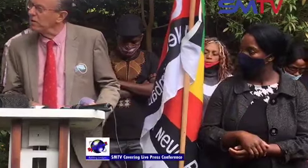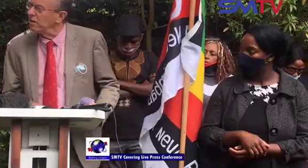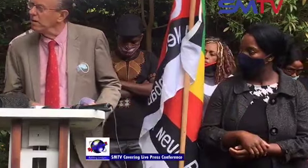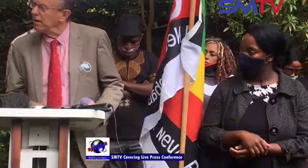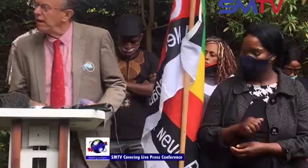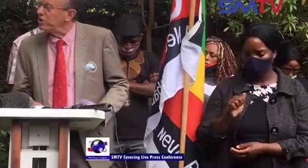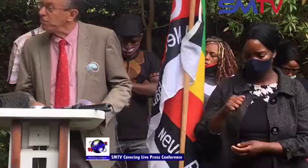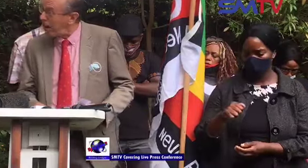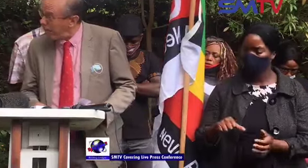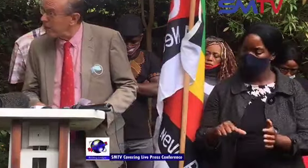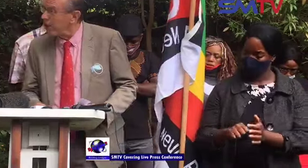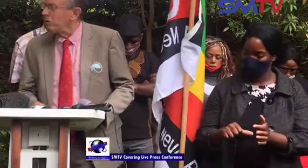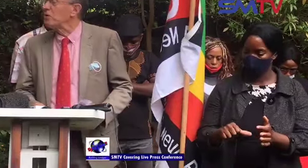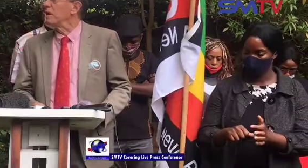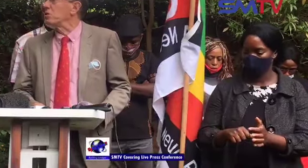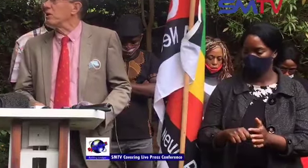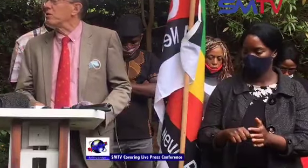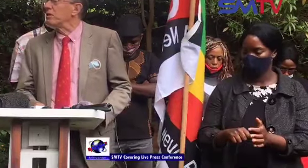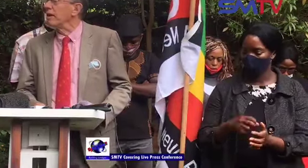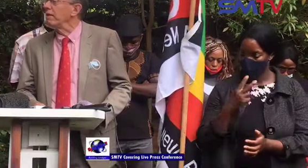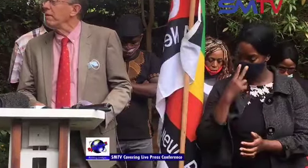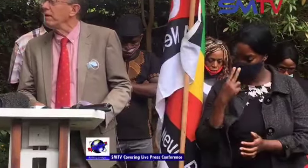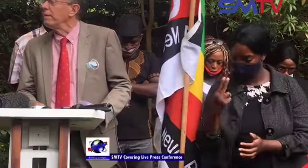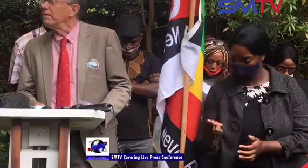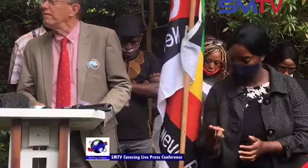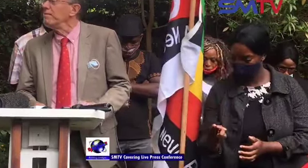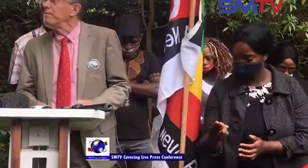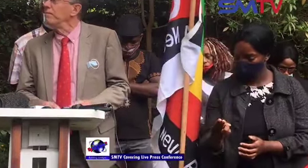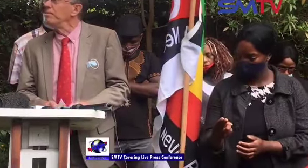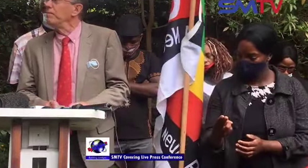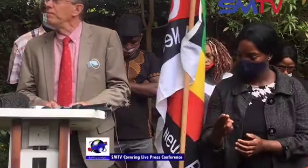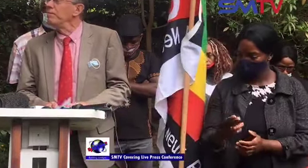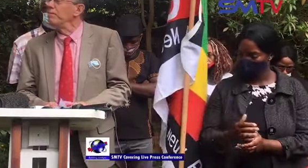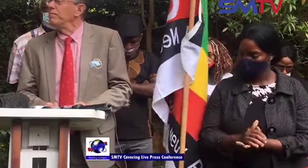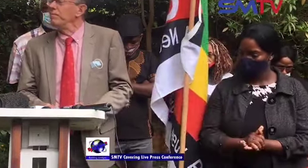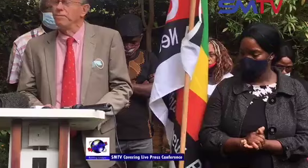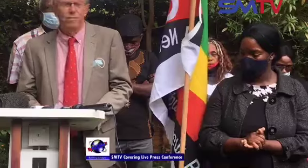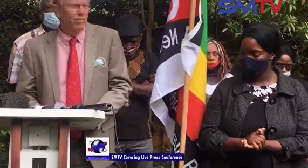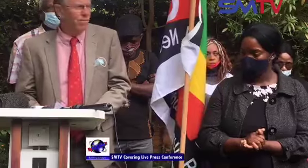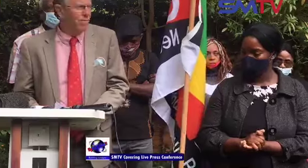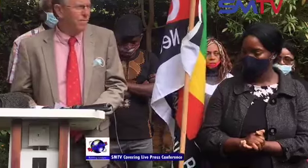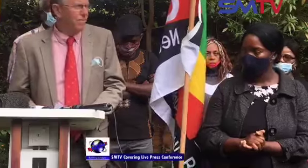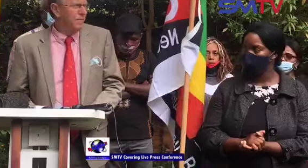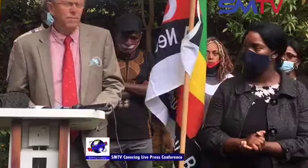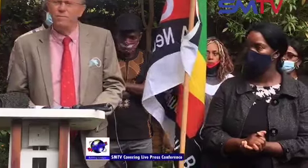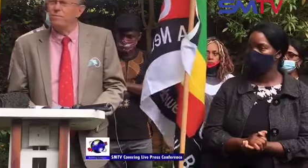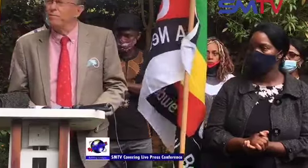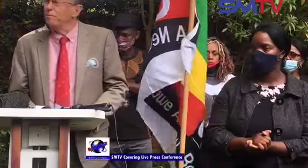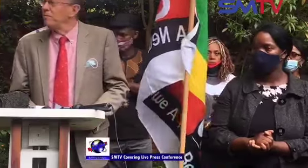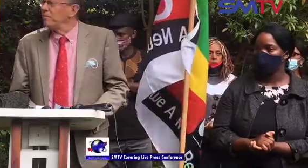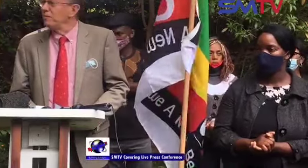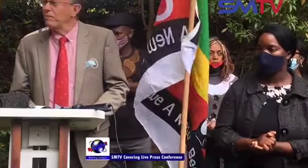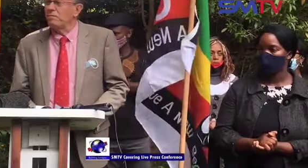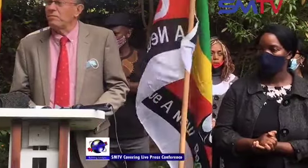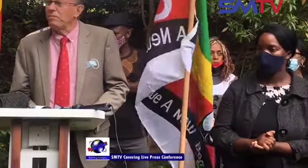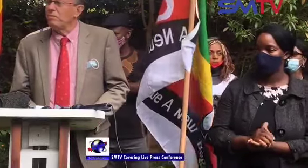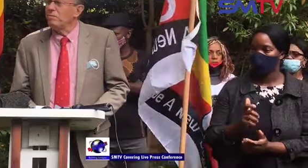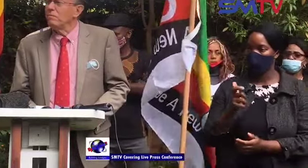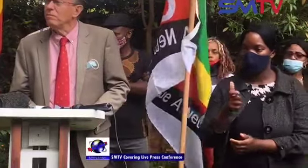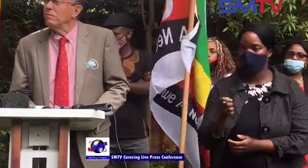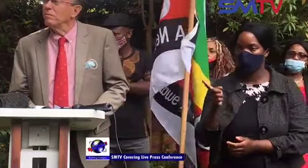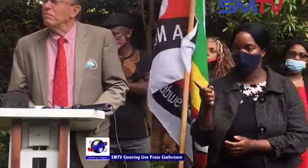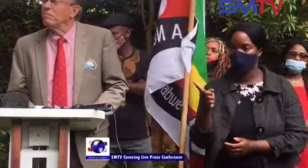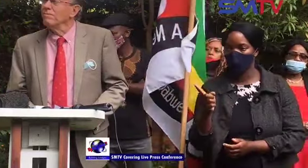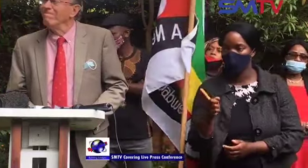743,000 Zimbabwe dollars at the end of the year. Thank you. guest lunch? Just to